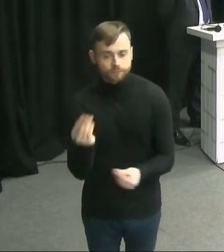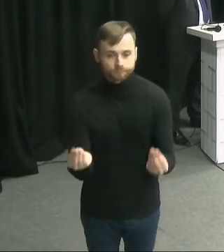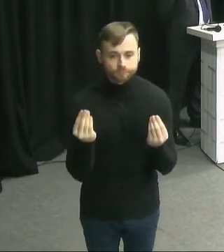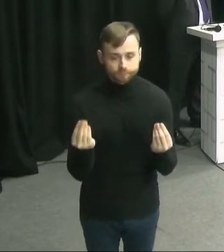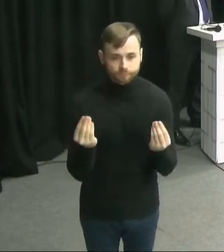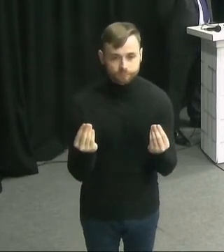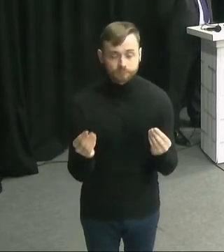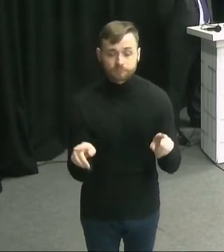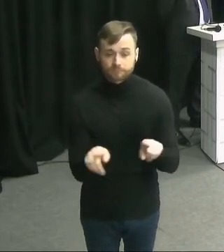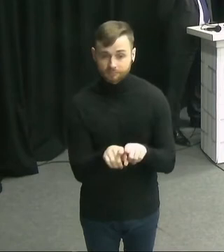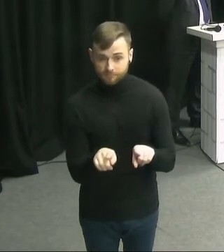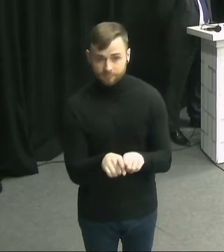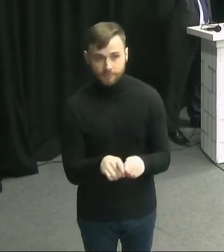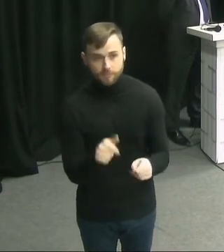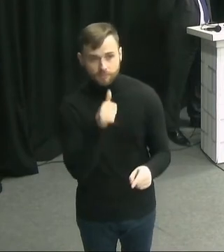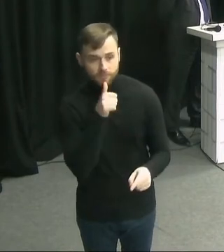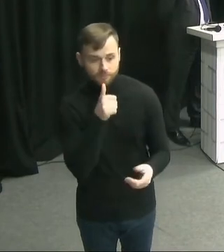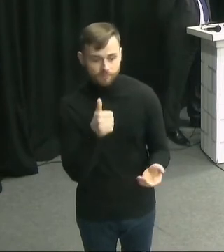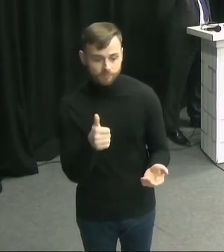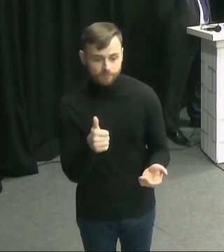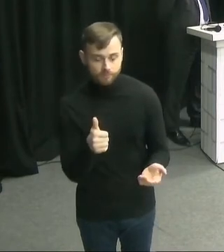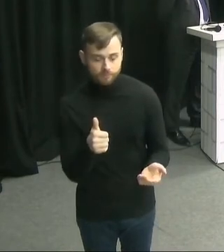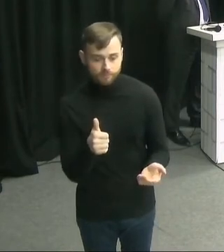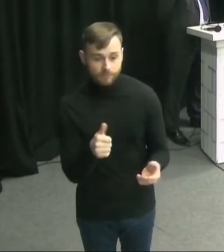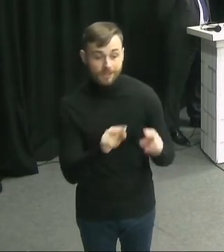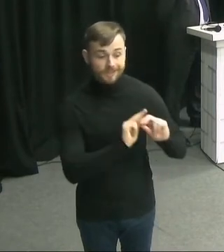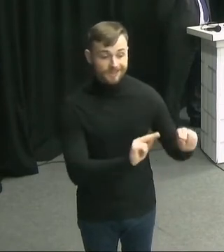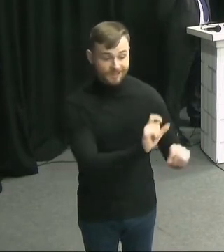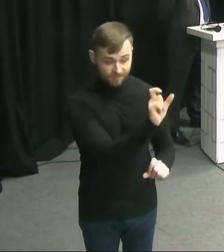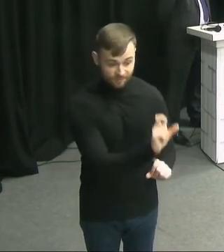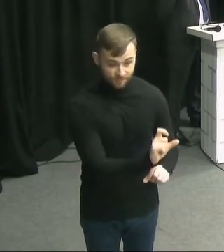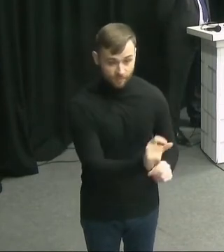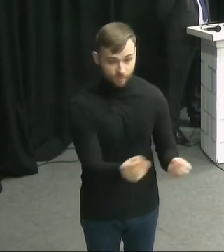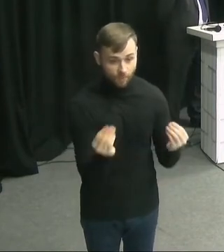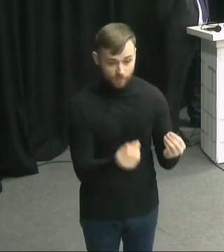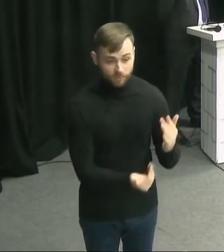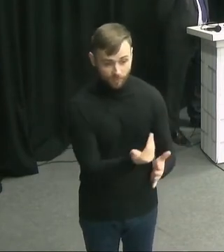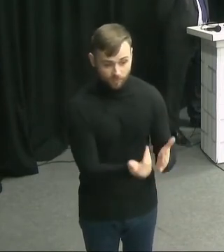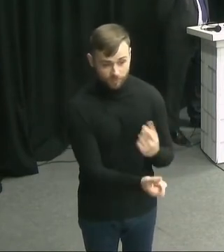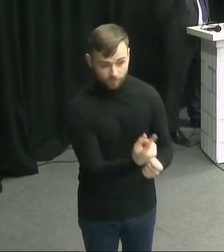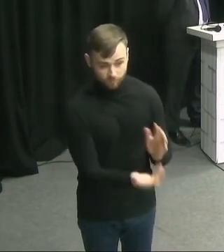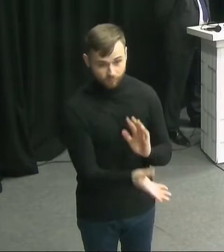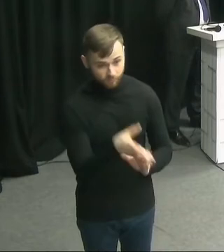each other much more, and it's important. We need to encourage this. We need to encourage the student communication.